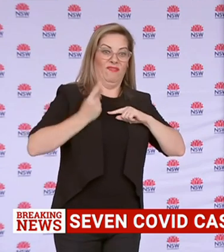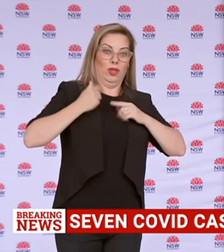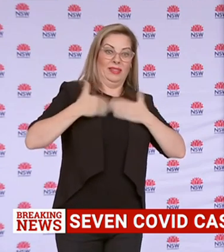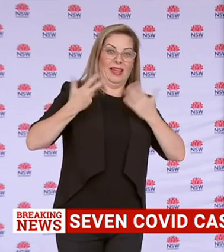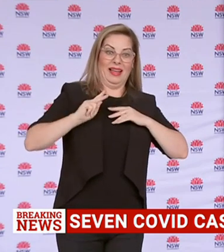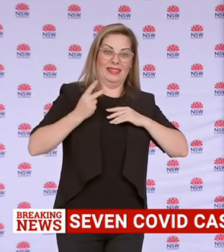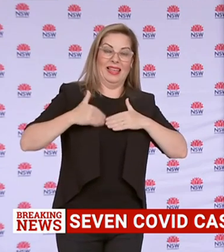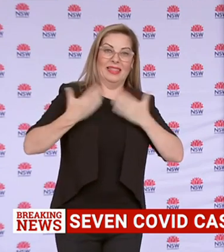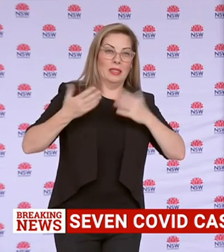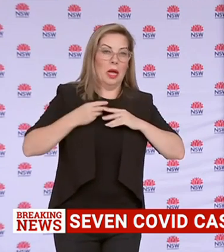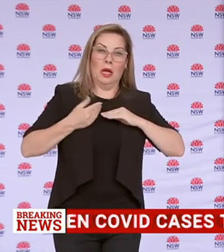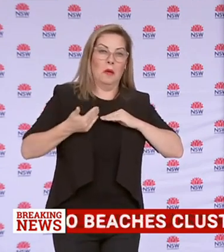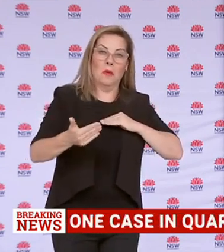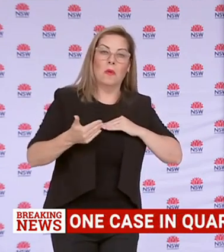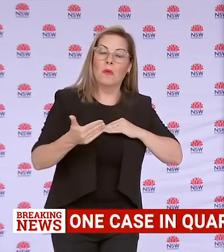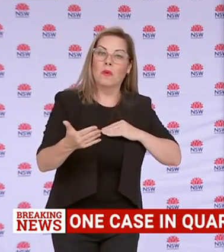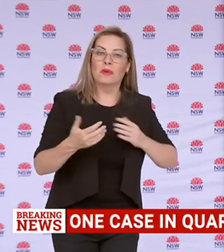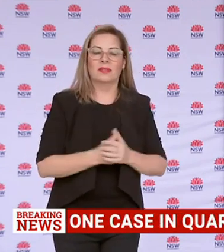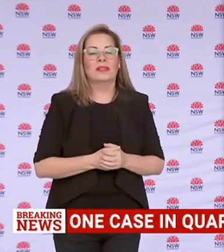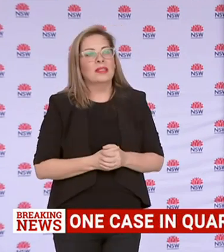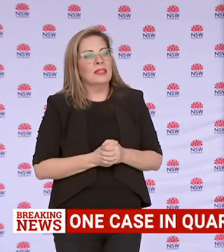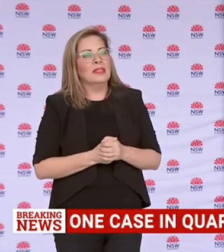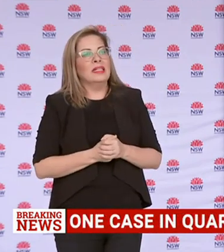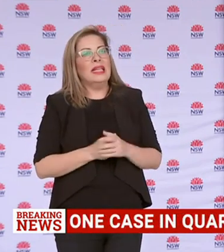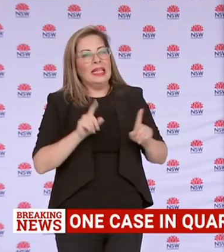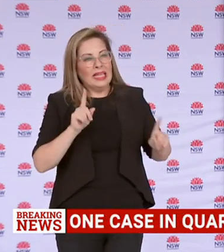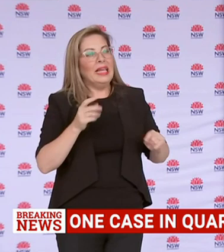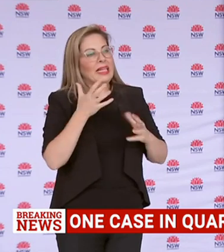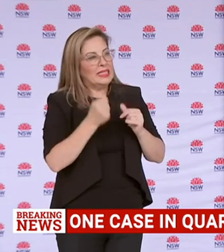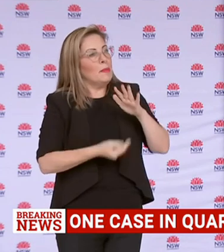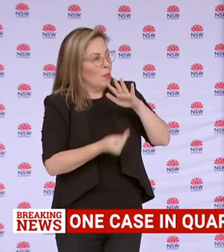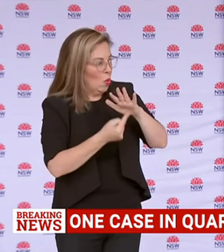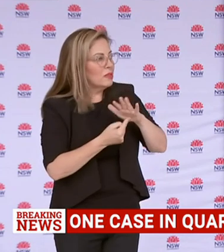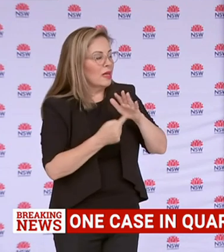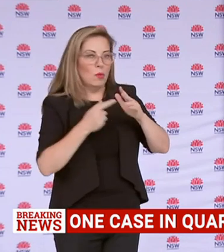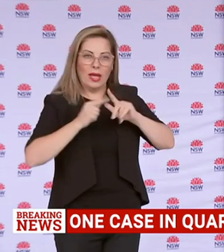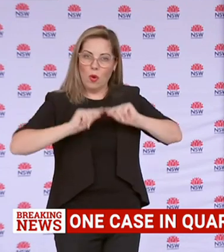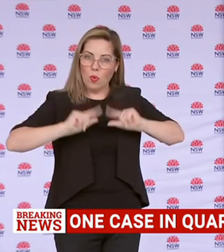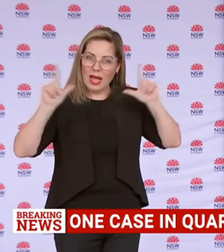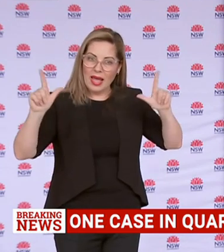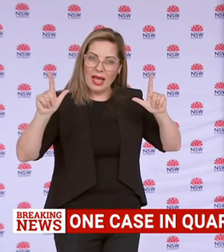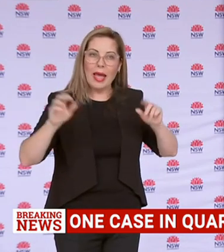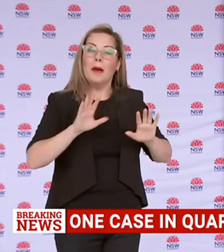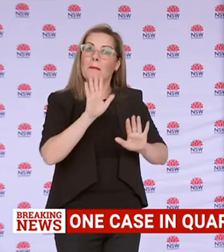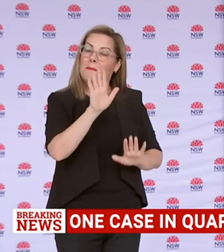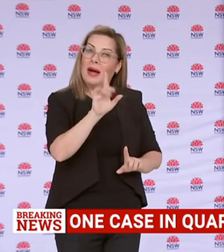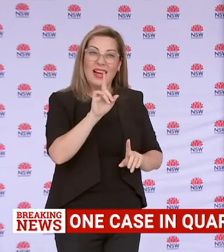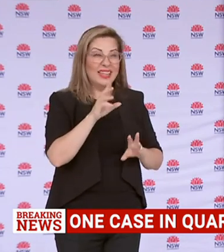protects the broader community spread. But can I just say, it is actually a credit that we pick up some of these transmission events.